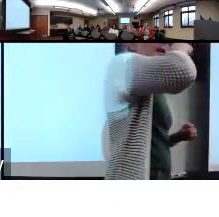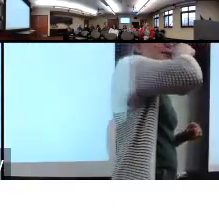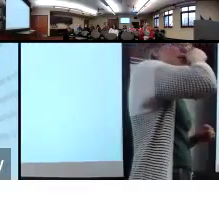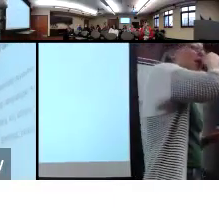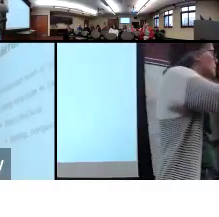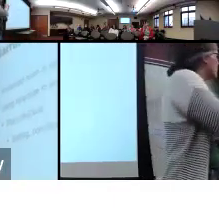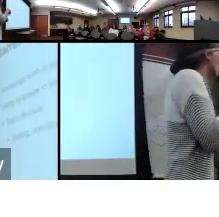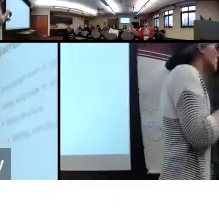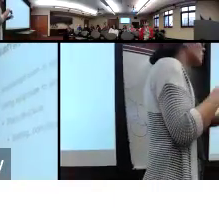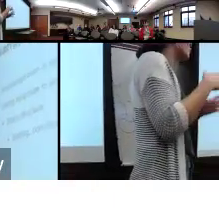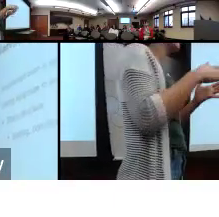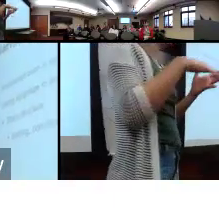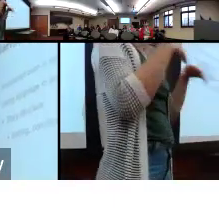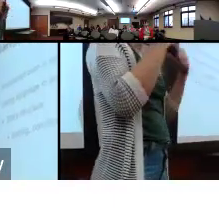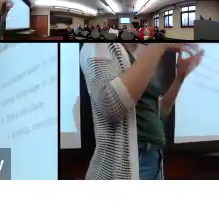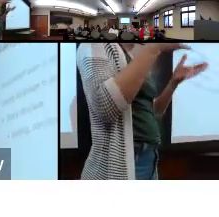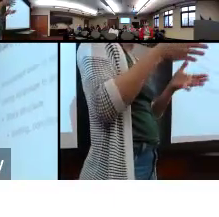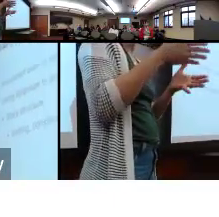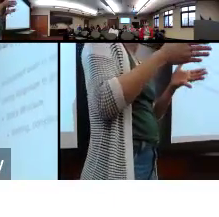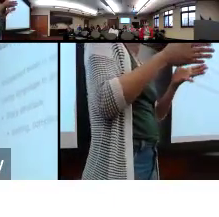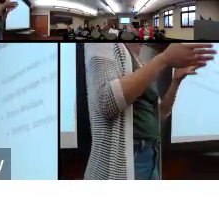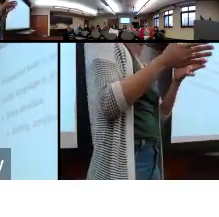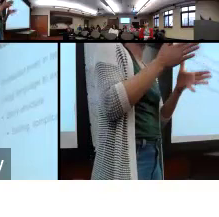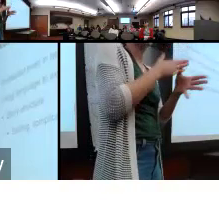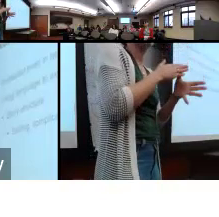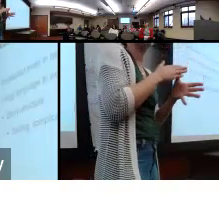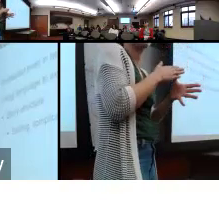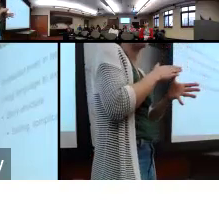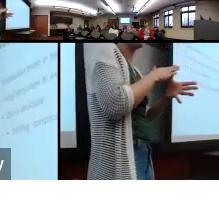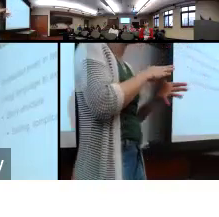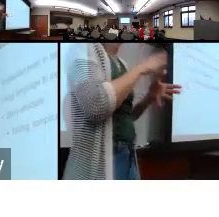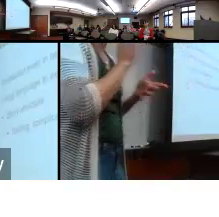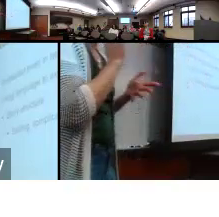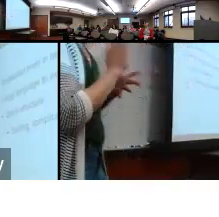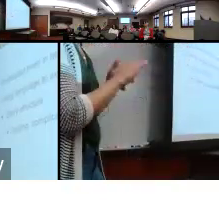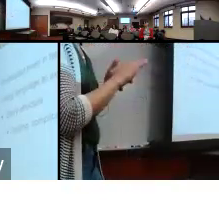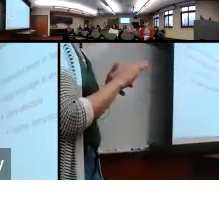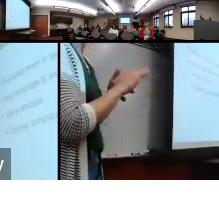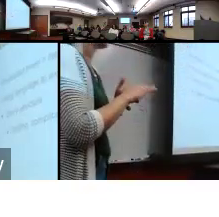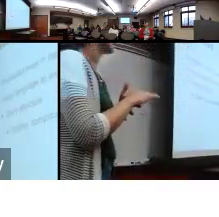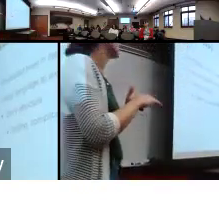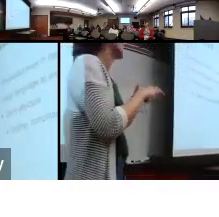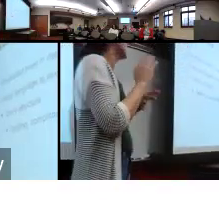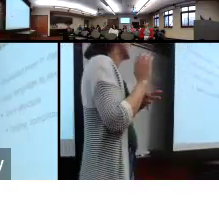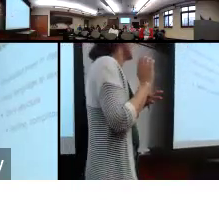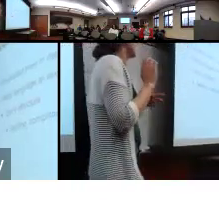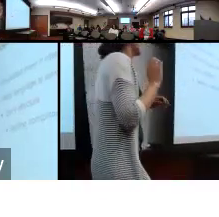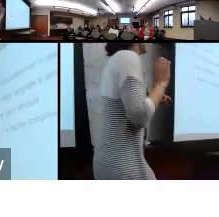realm than has typically been studied. So we know a fair amount of about vocabulary acquisition and about morphosyntax.